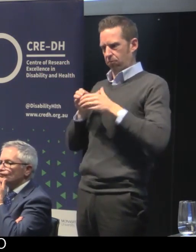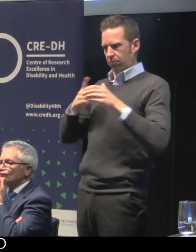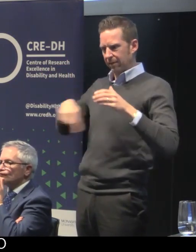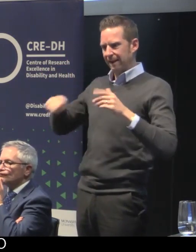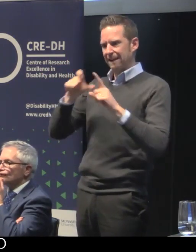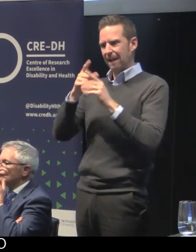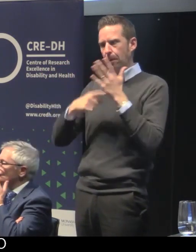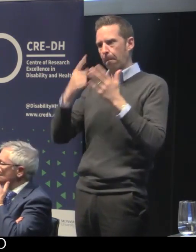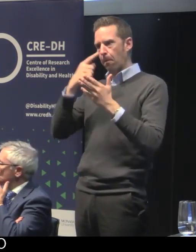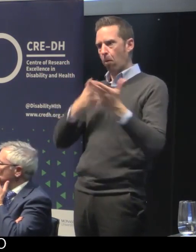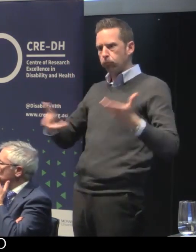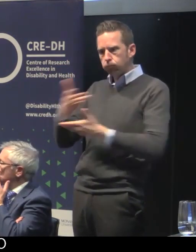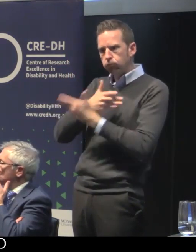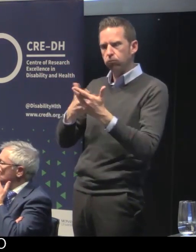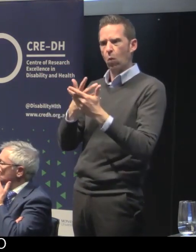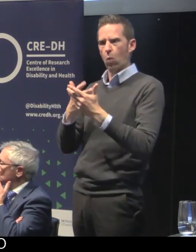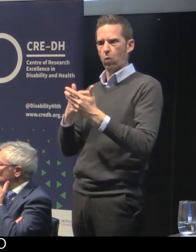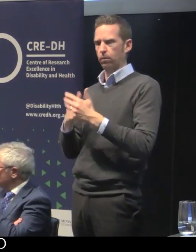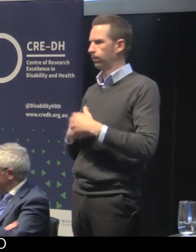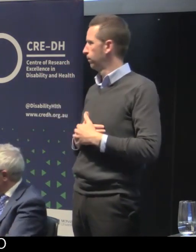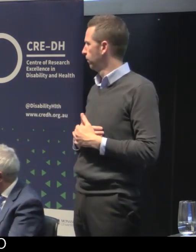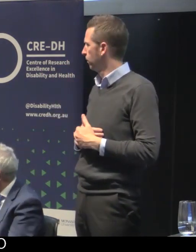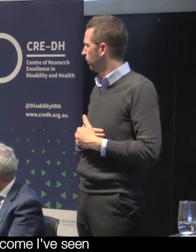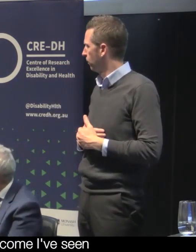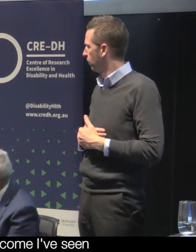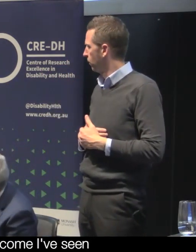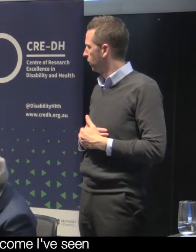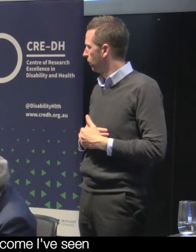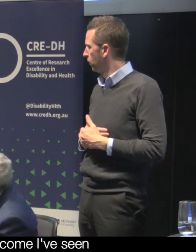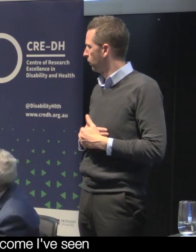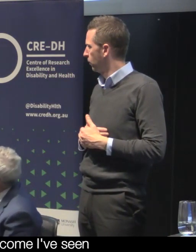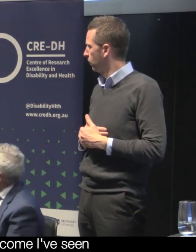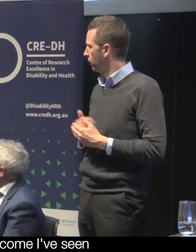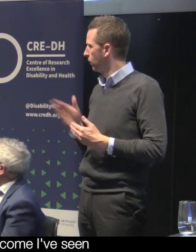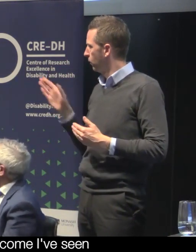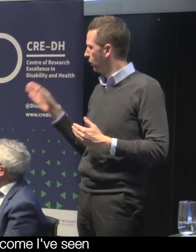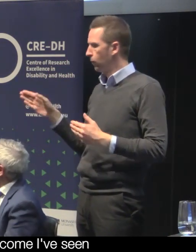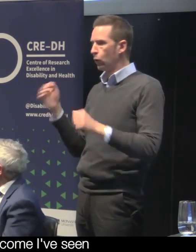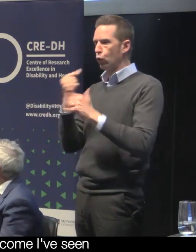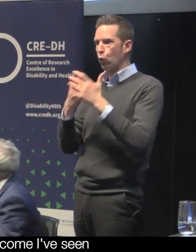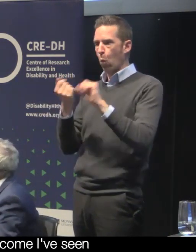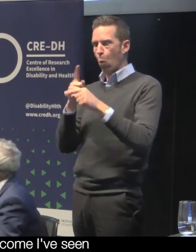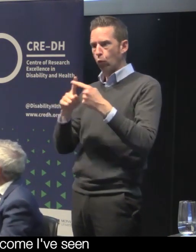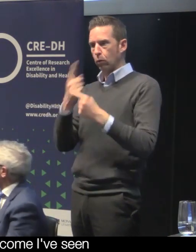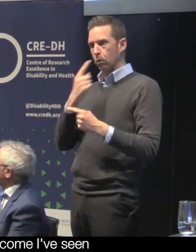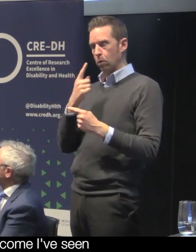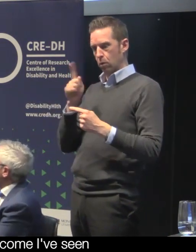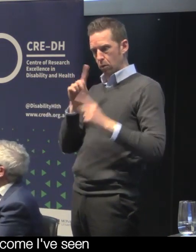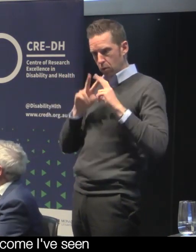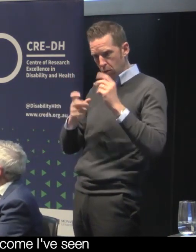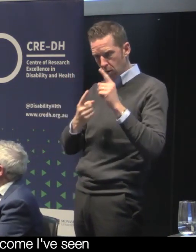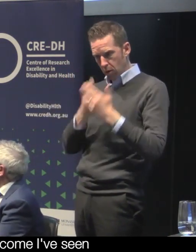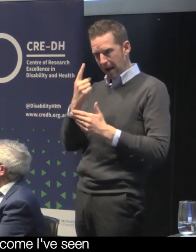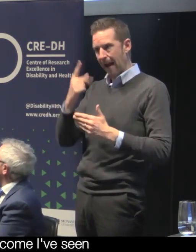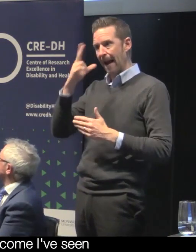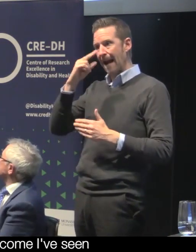people's organisation or a community organisation. And the risk outcomes I've seen with people with young people with intellectual